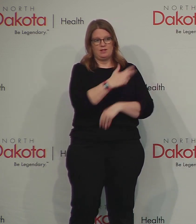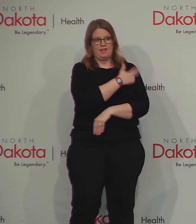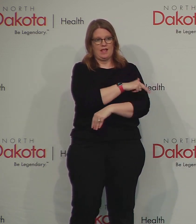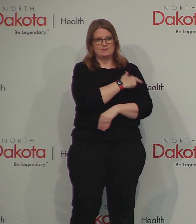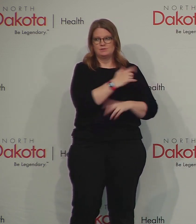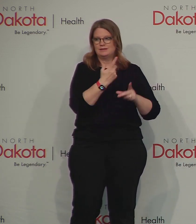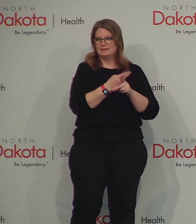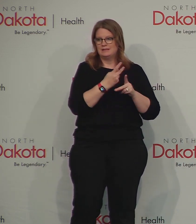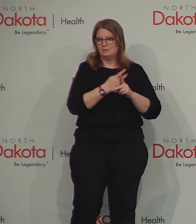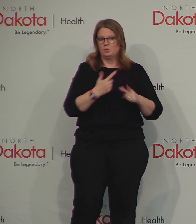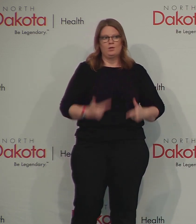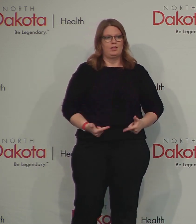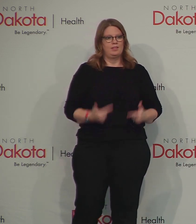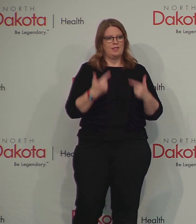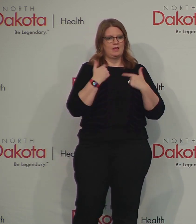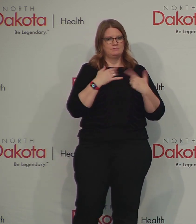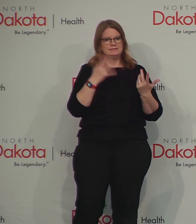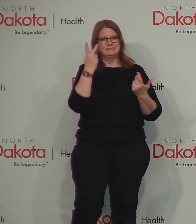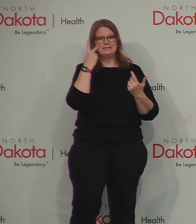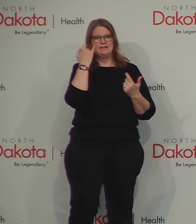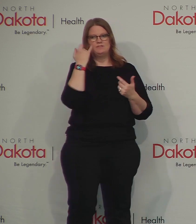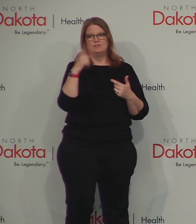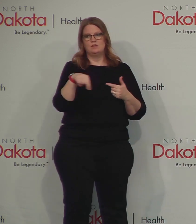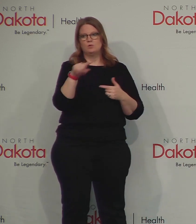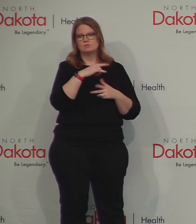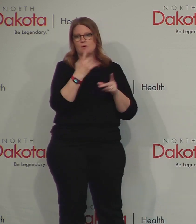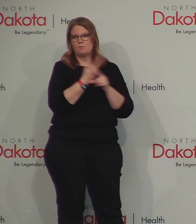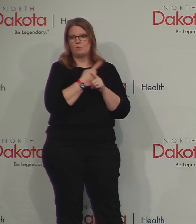physician to find out if these are appropriate for you.